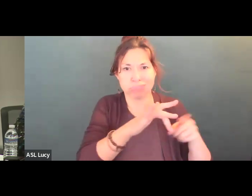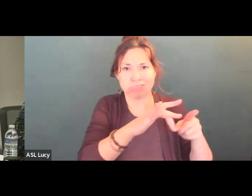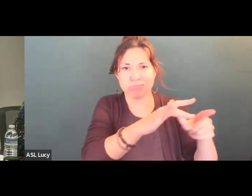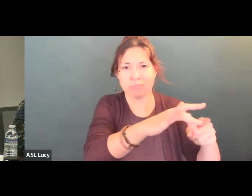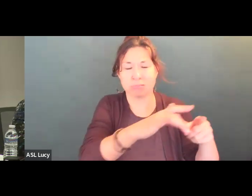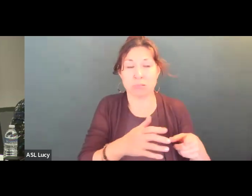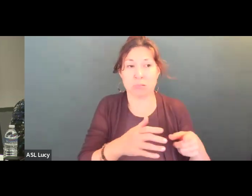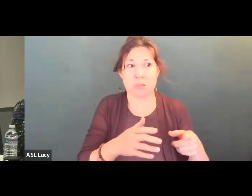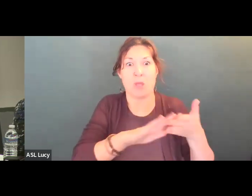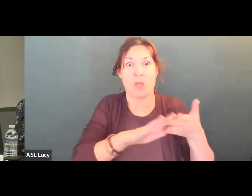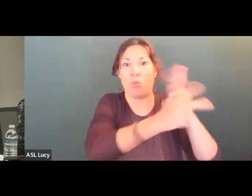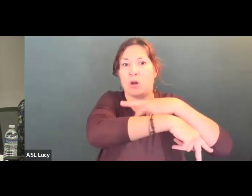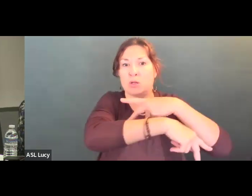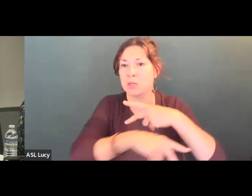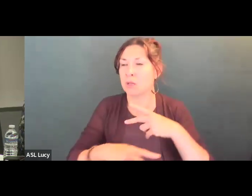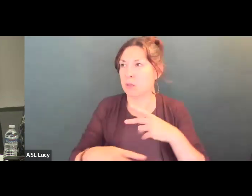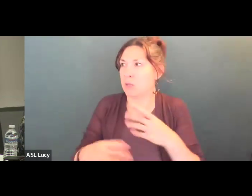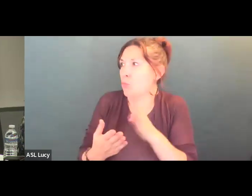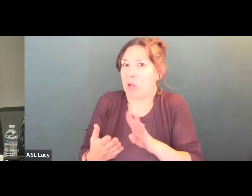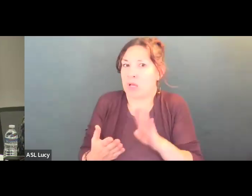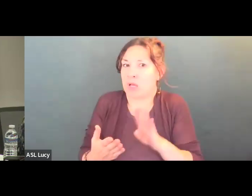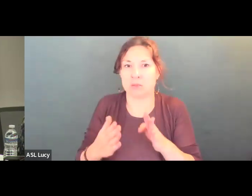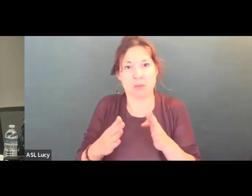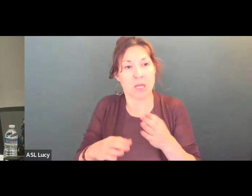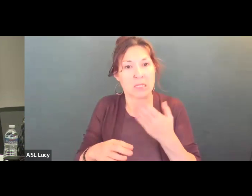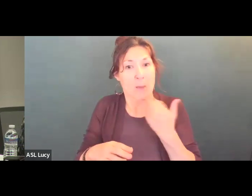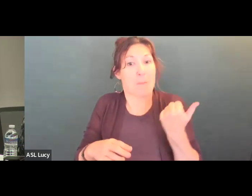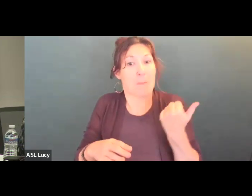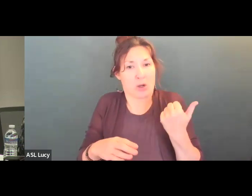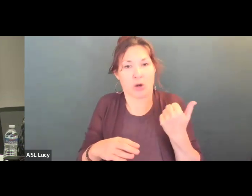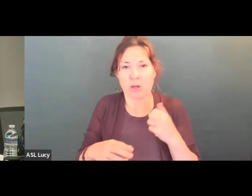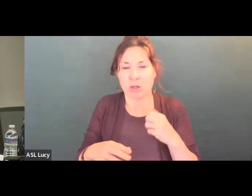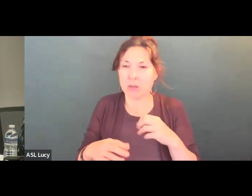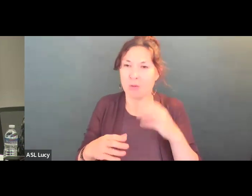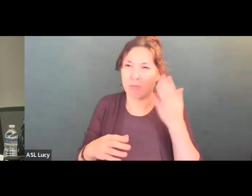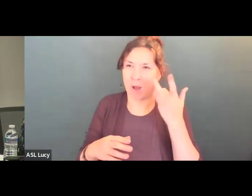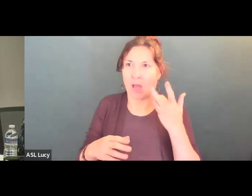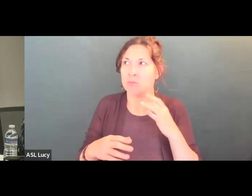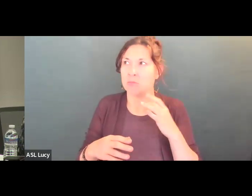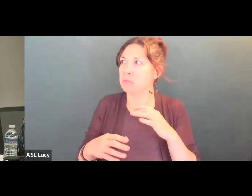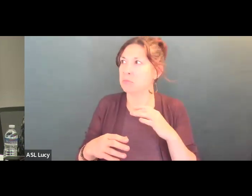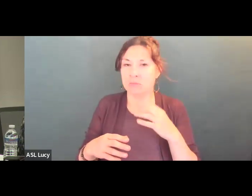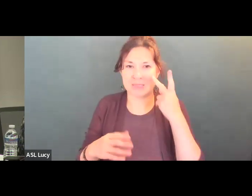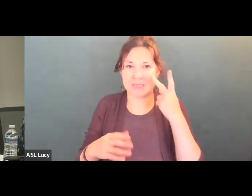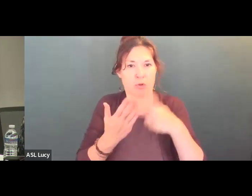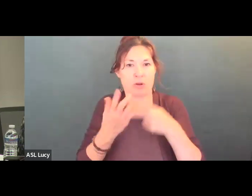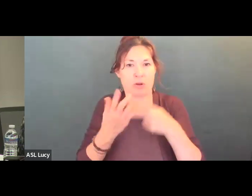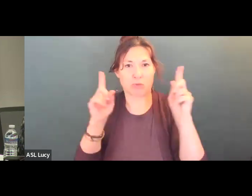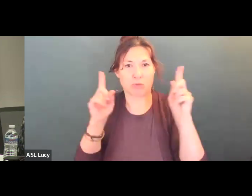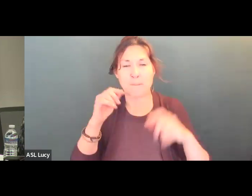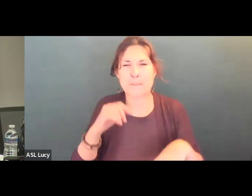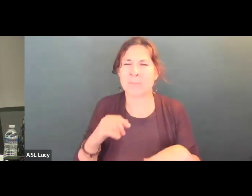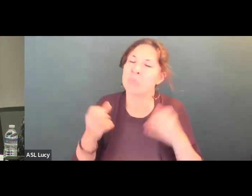of the strategies we're doing are working. We also know that there are many reasons why students do not come to school.